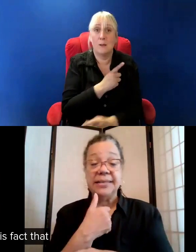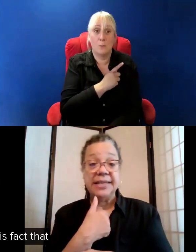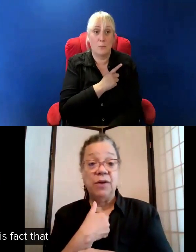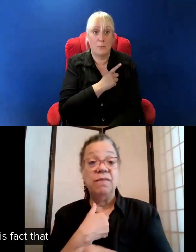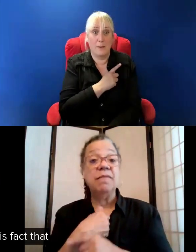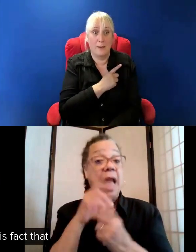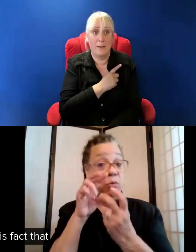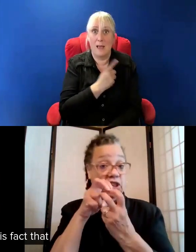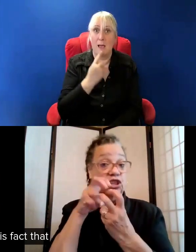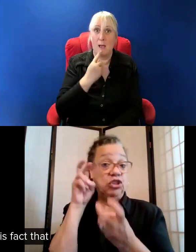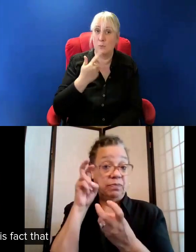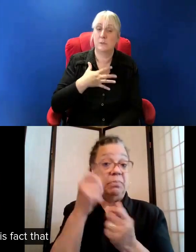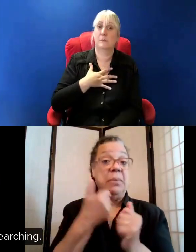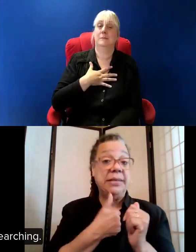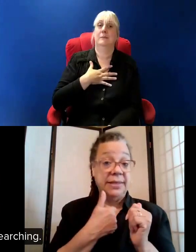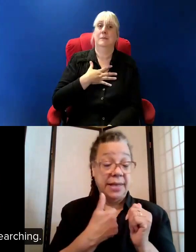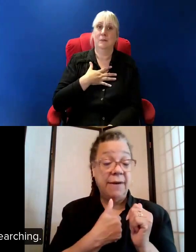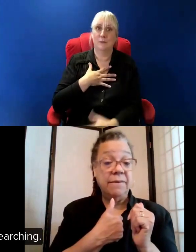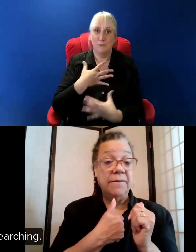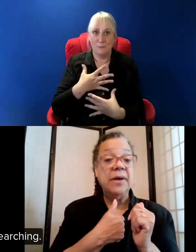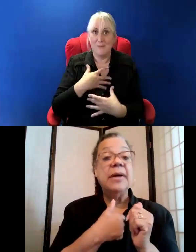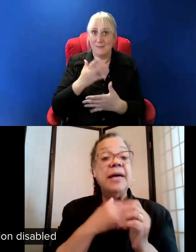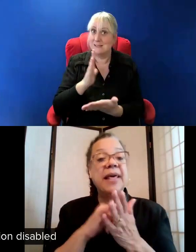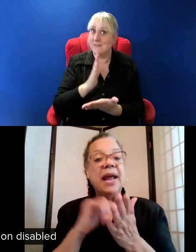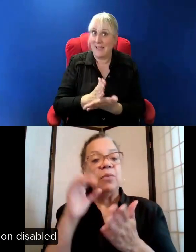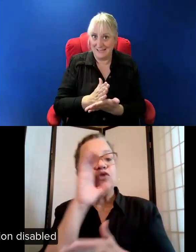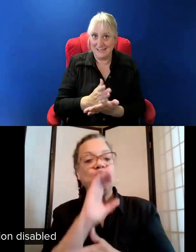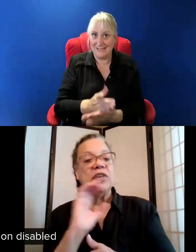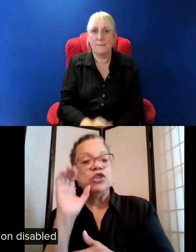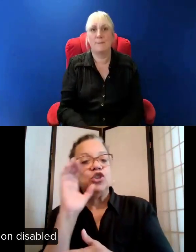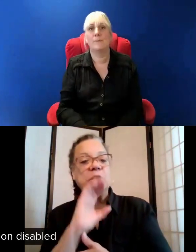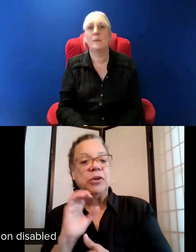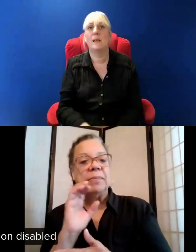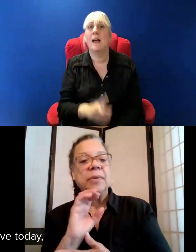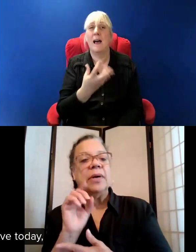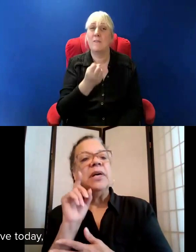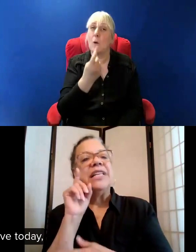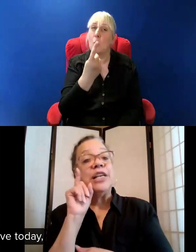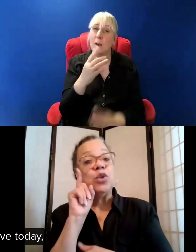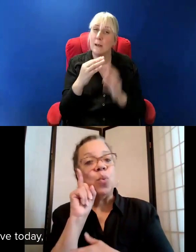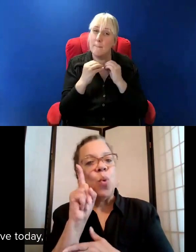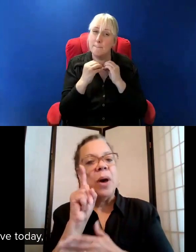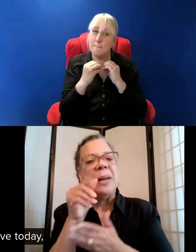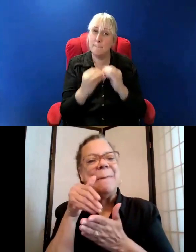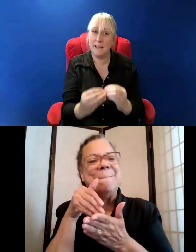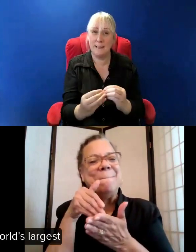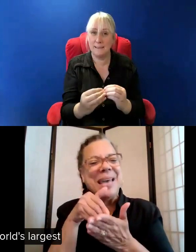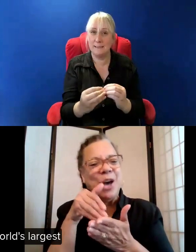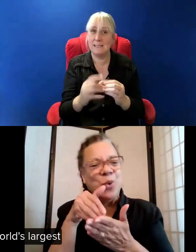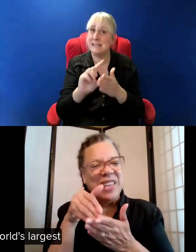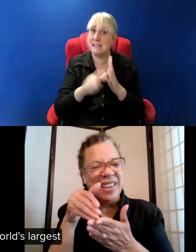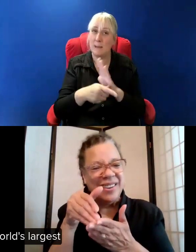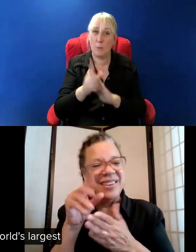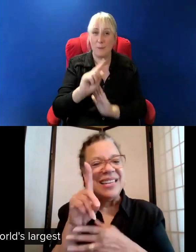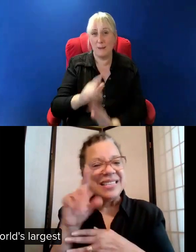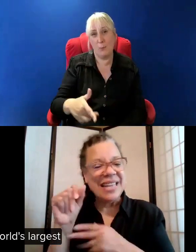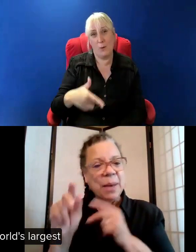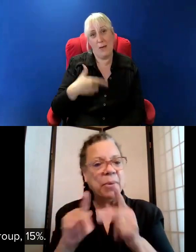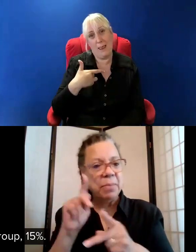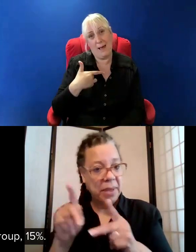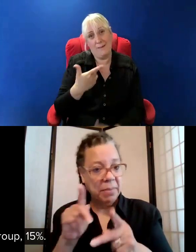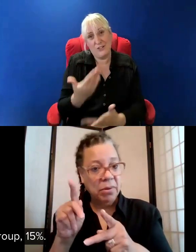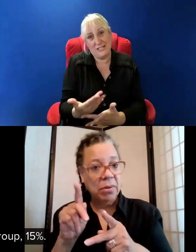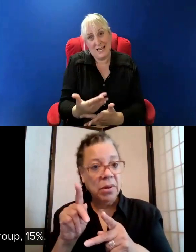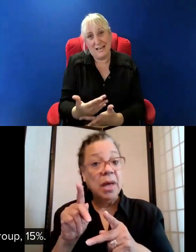this fact that I was researching. There's 1 billion disabled people alive today, and it's the world's